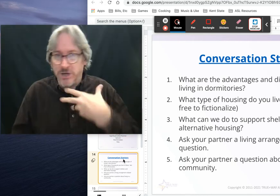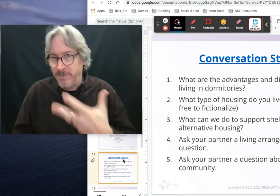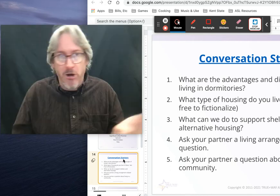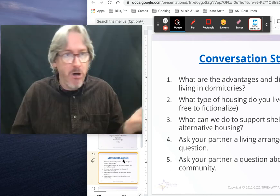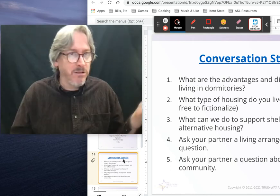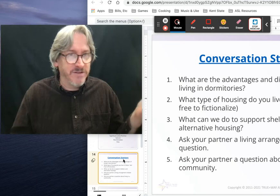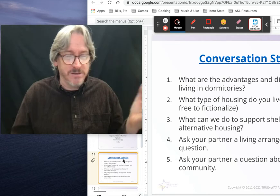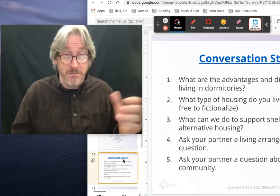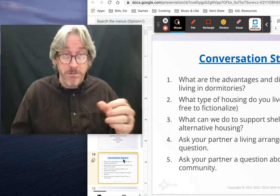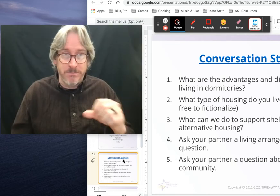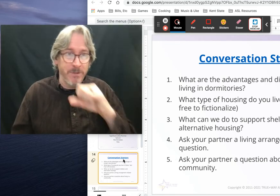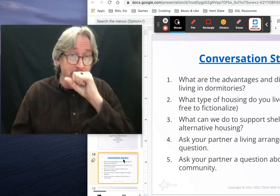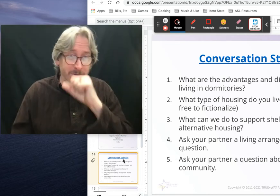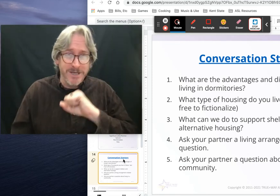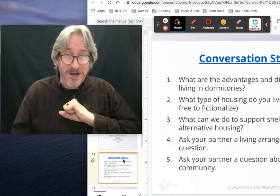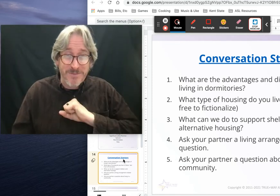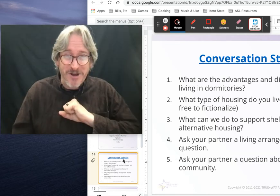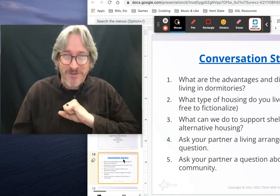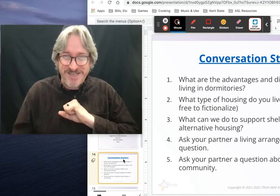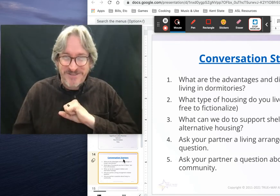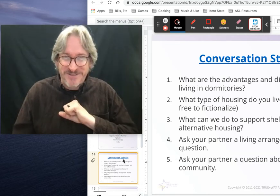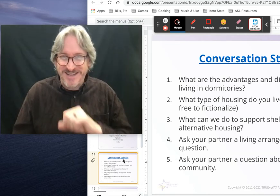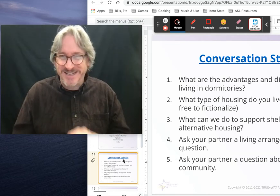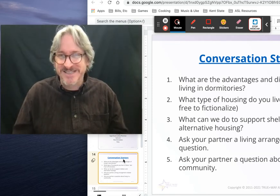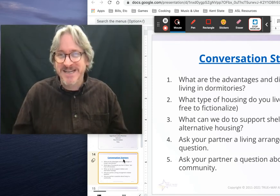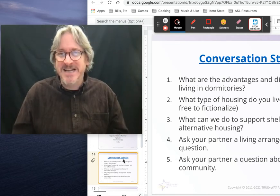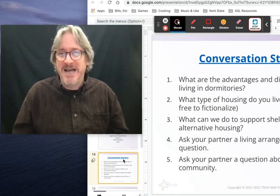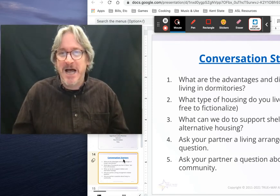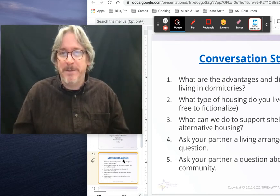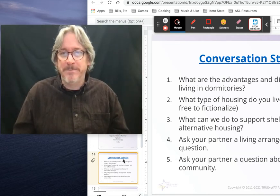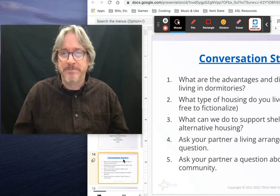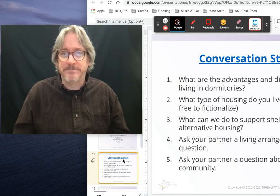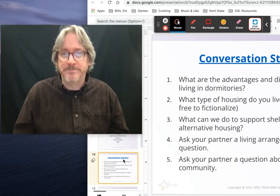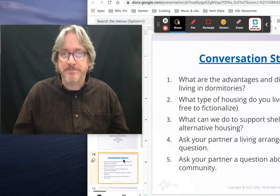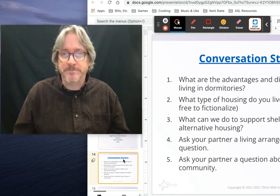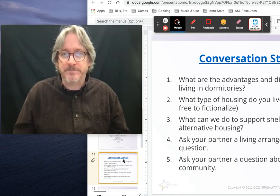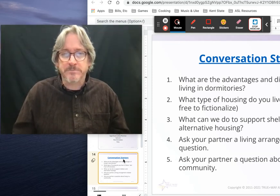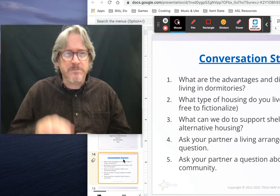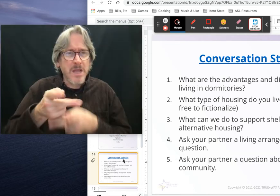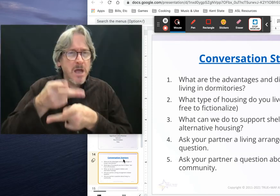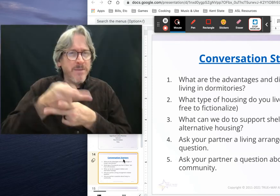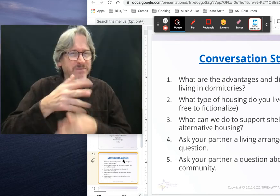So we could talk about all of the, we could talk about all these different things.